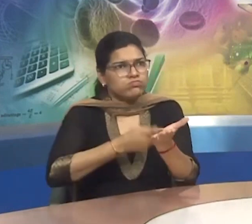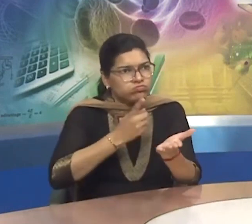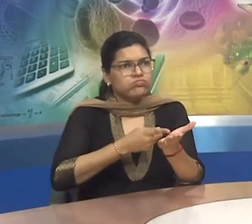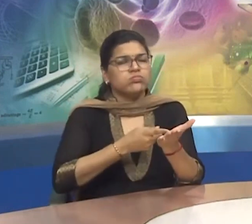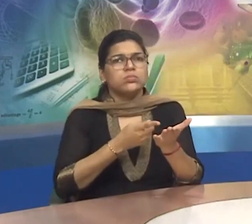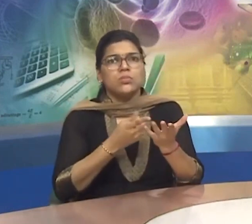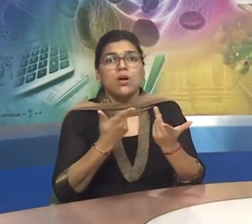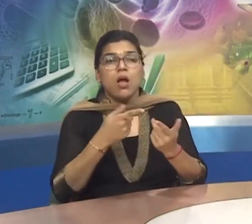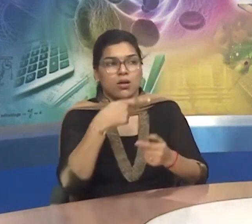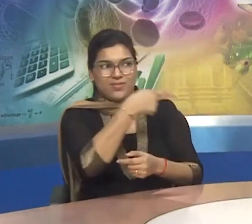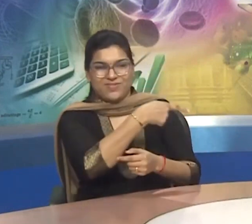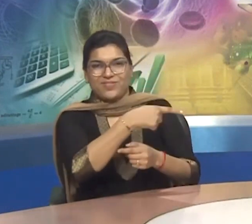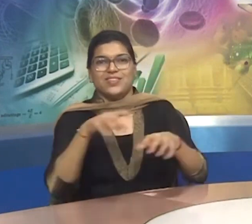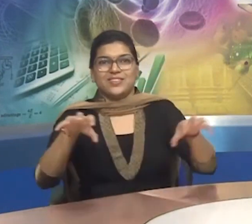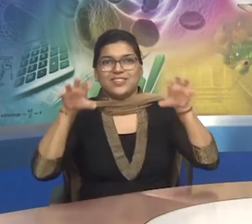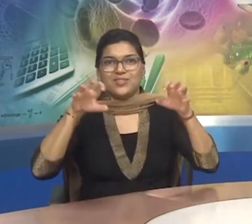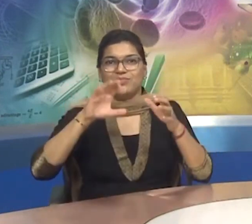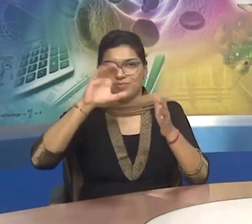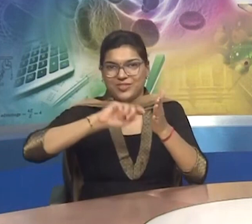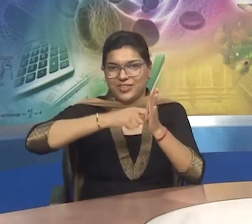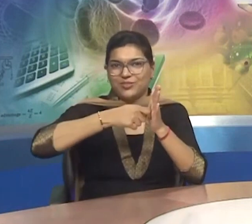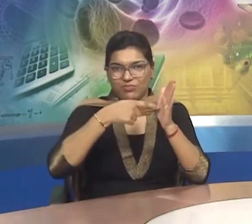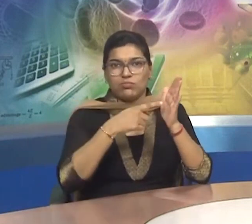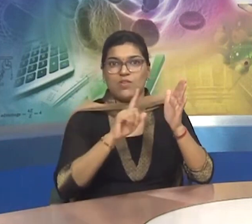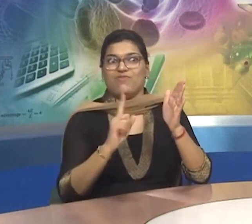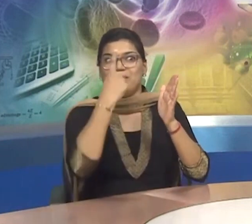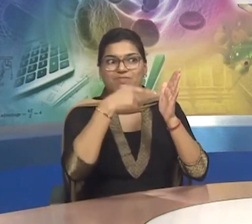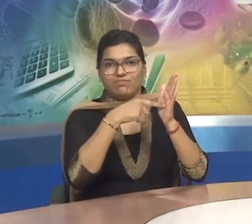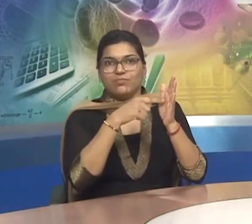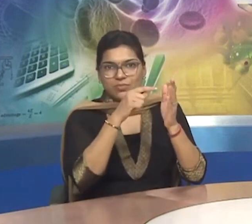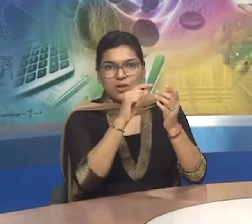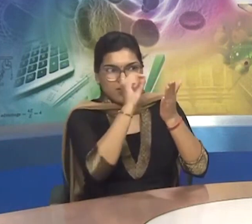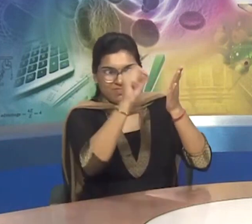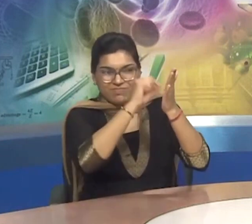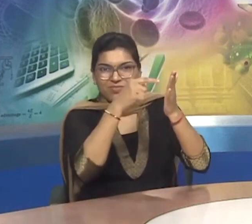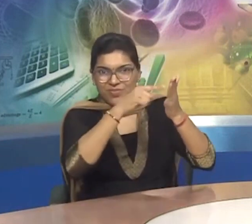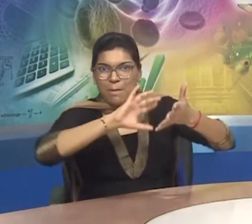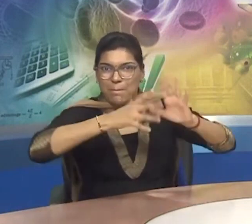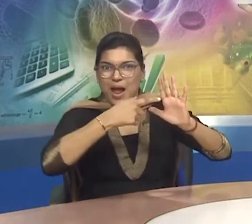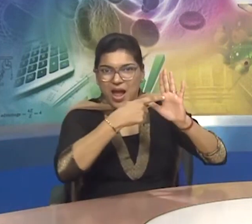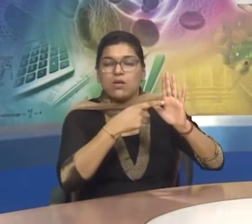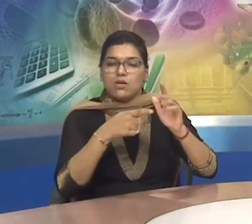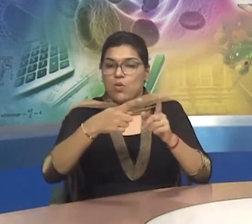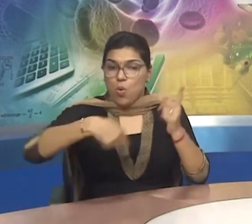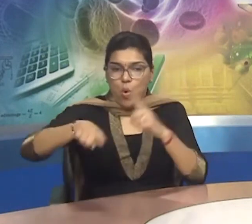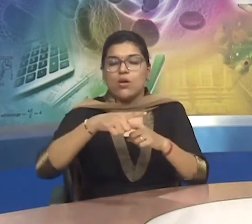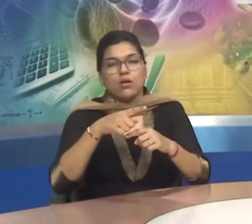association. So freedom of peaceful assembly is guaranteed by